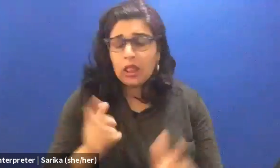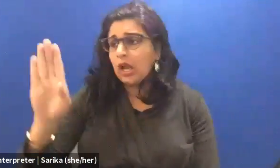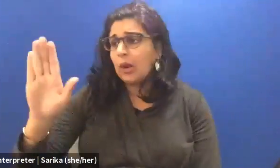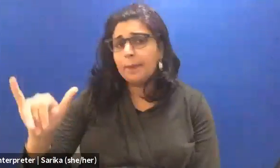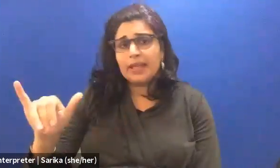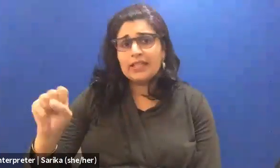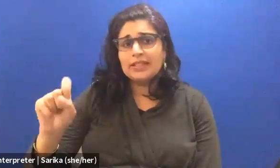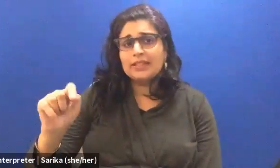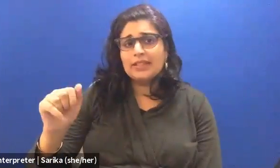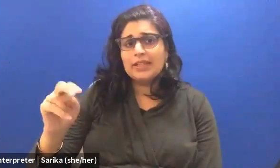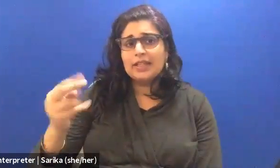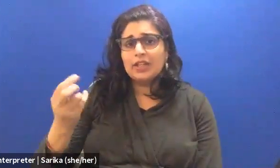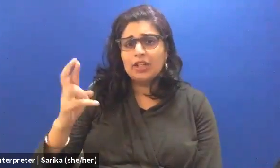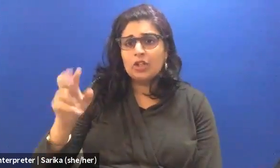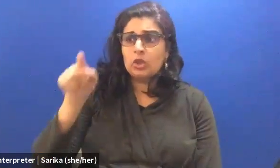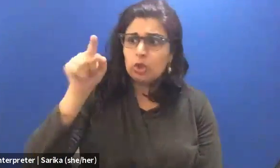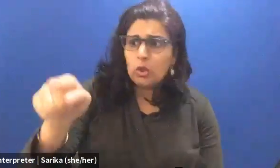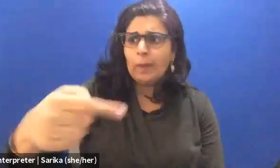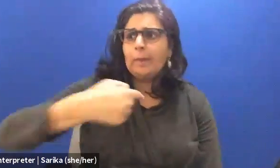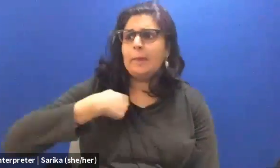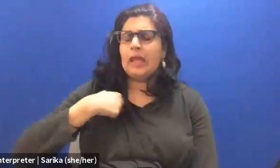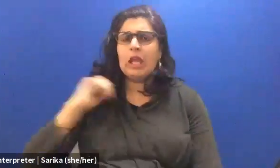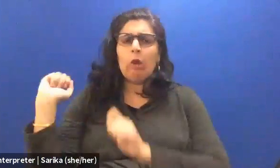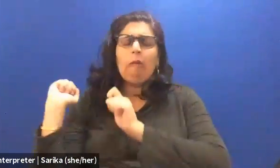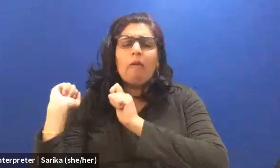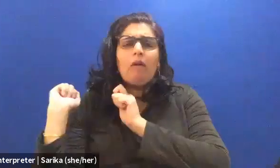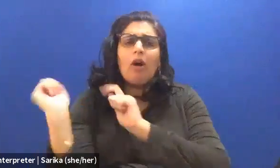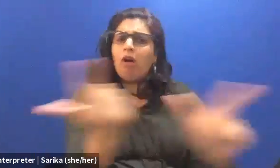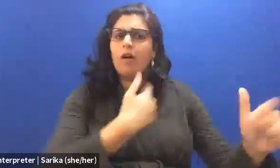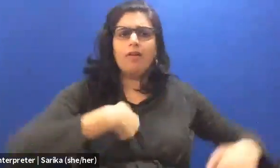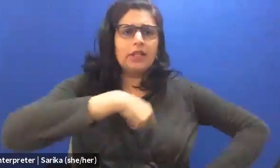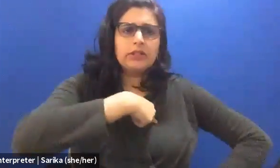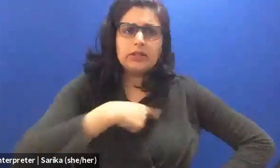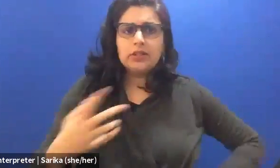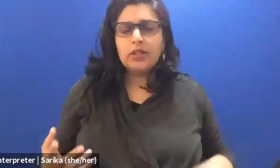right? You, me, every single one of us. And we